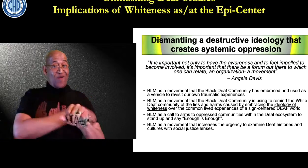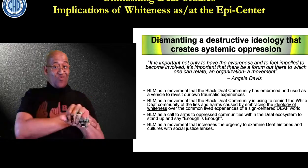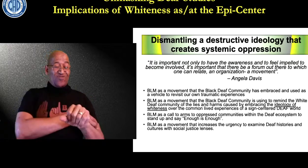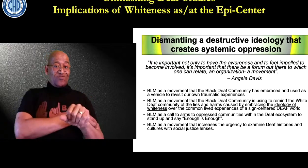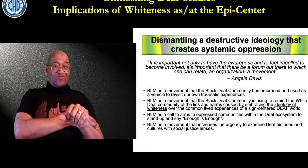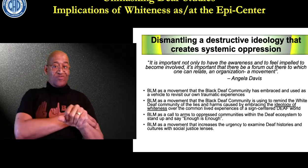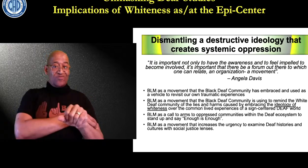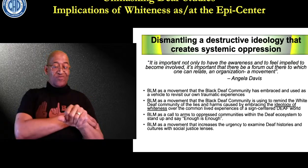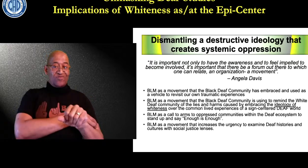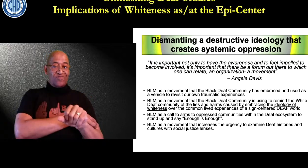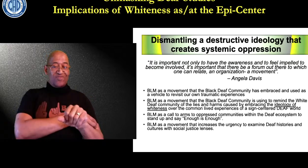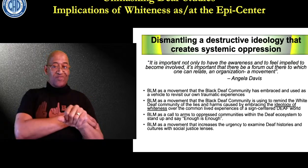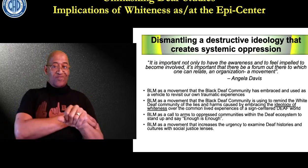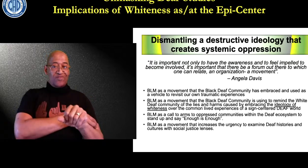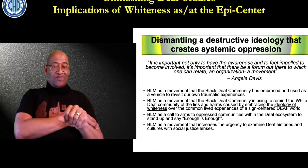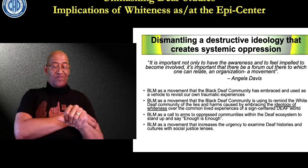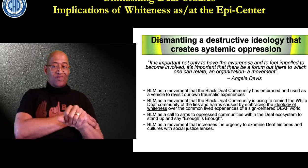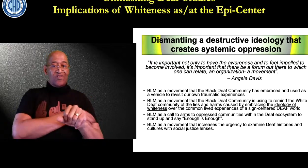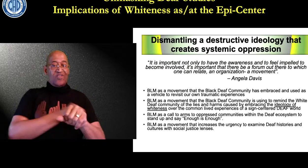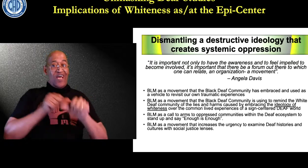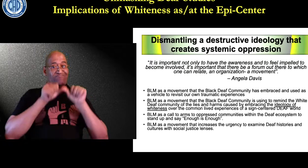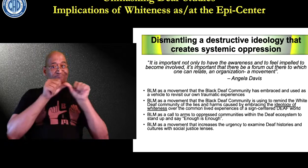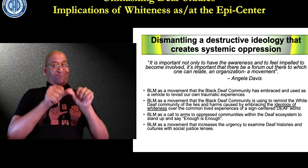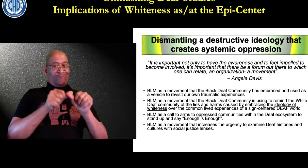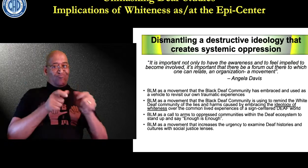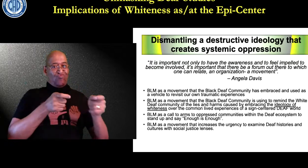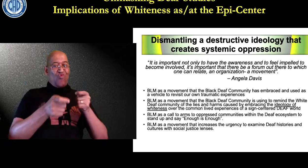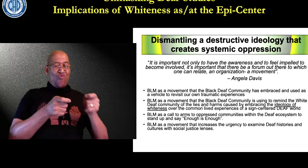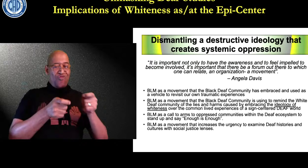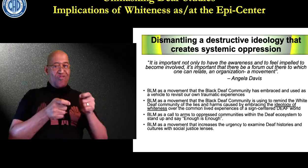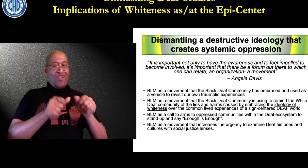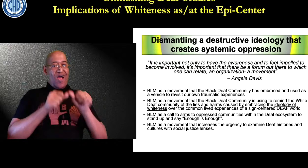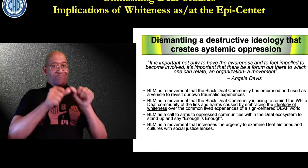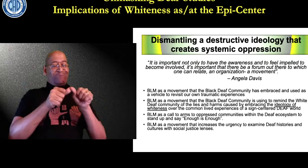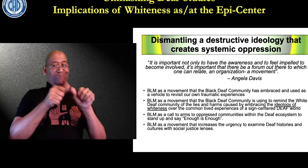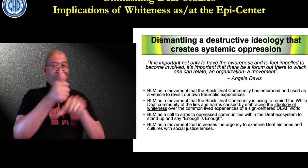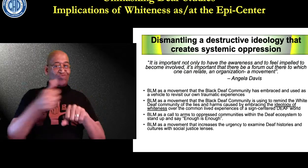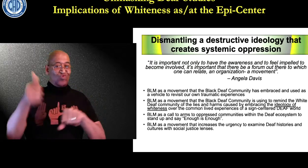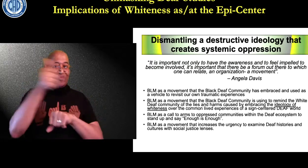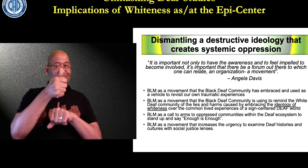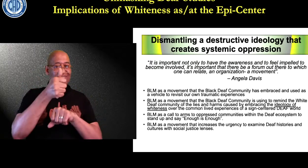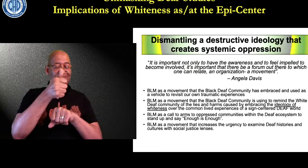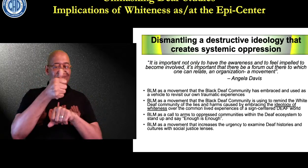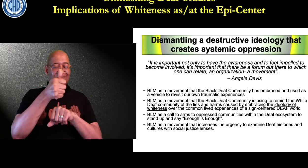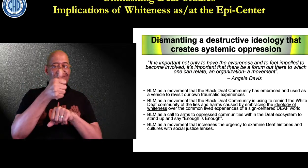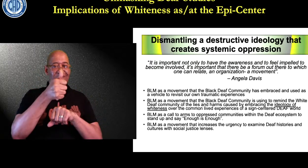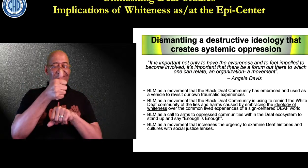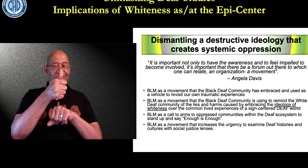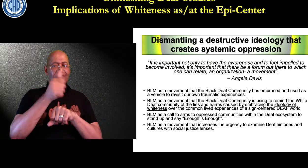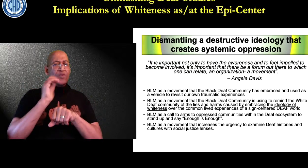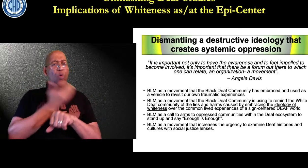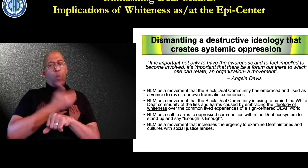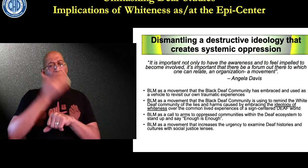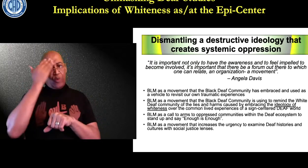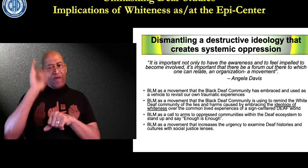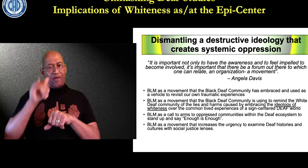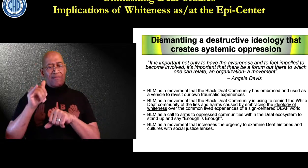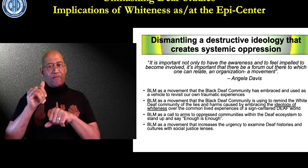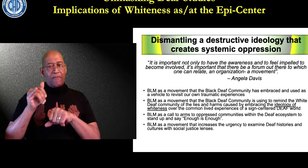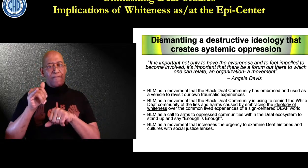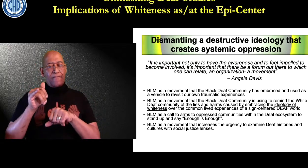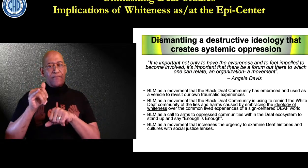Yes, it may seem like we're satisfied, but what about that power? It continues as far as being controlled,